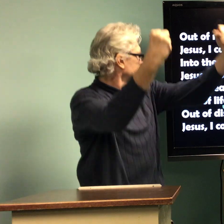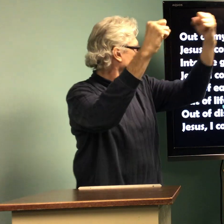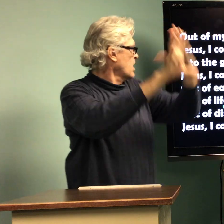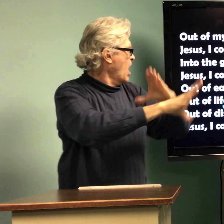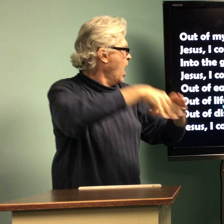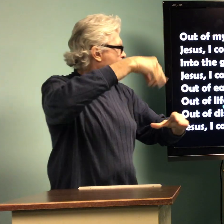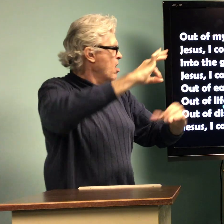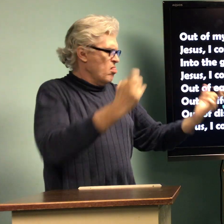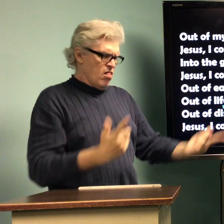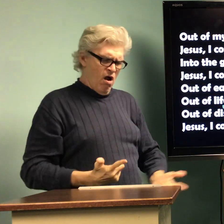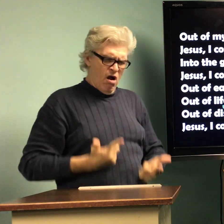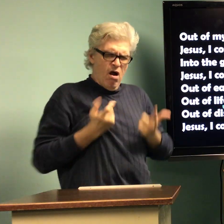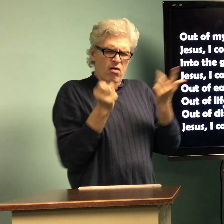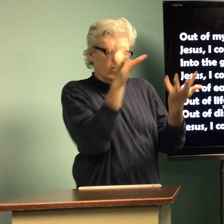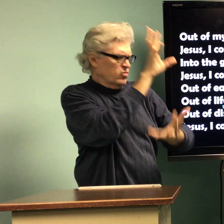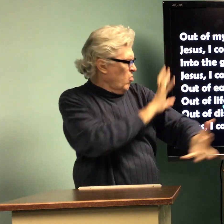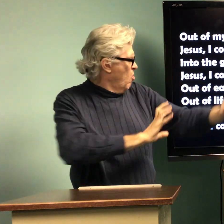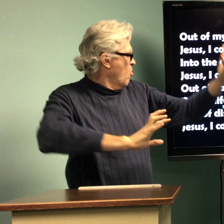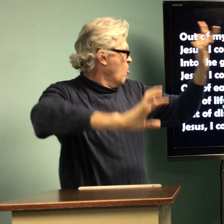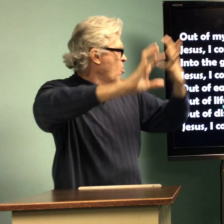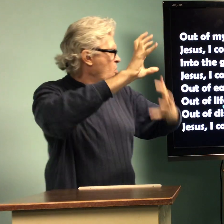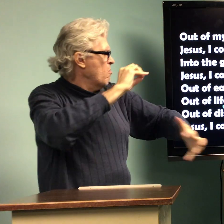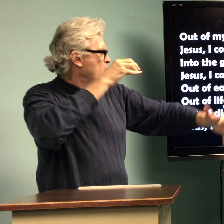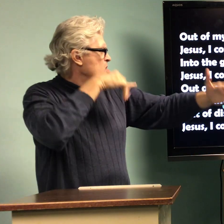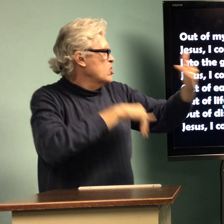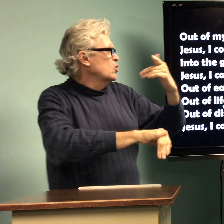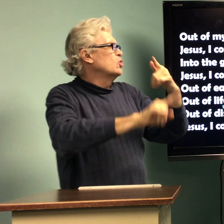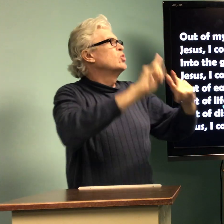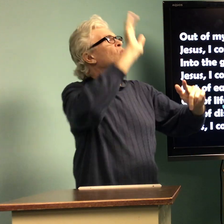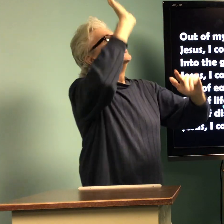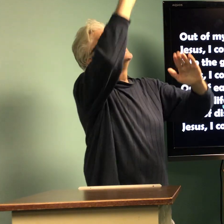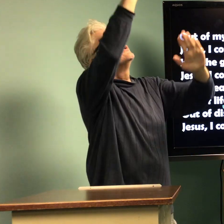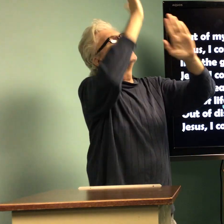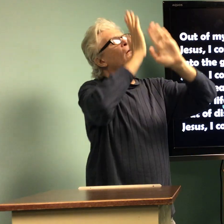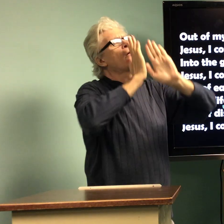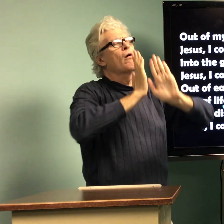Out of life's storms and into thy calm.